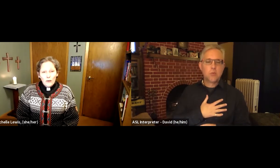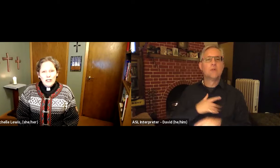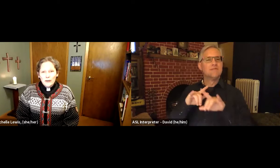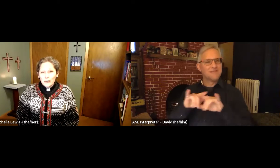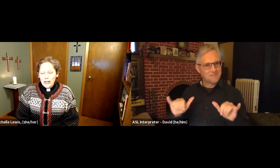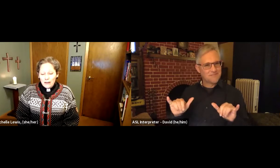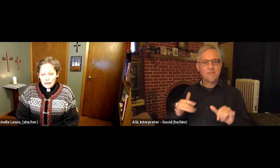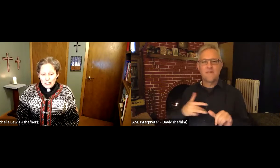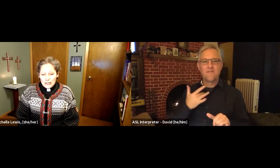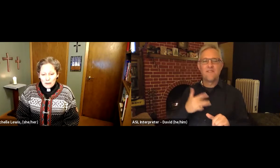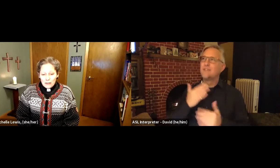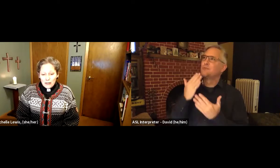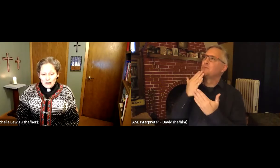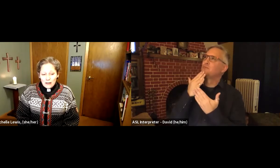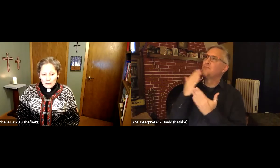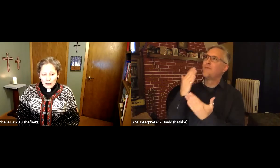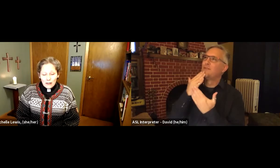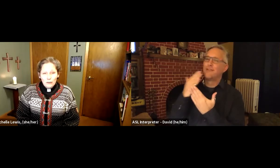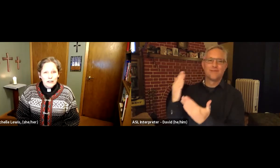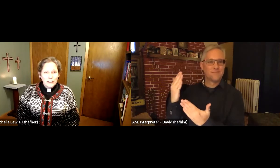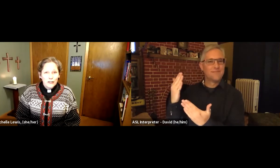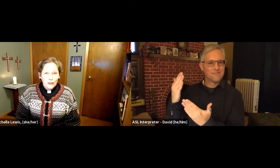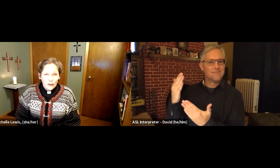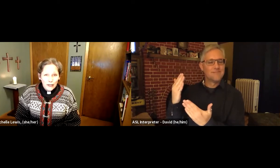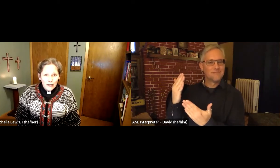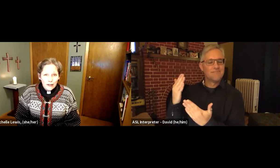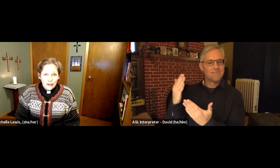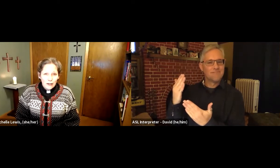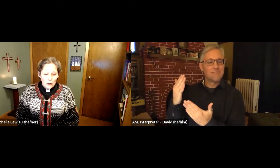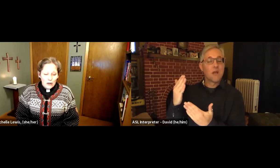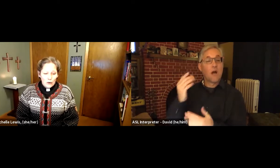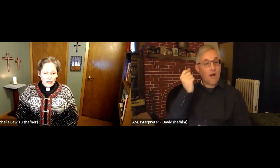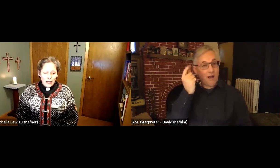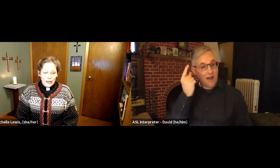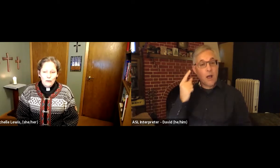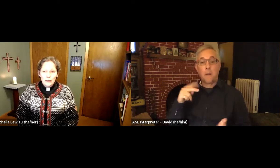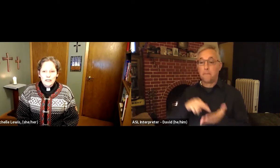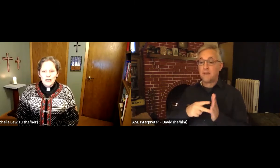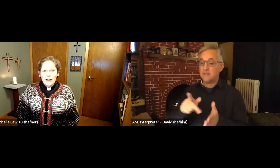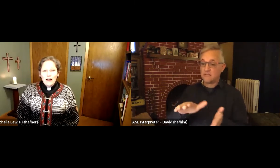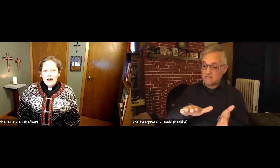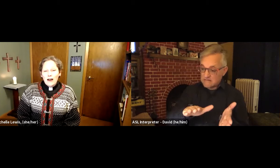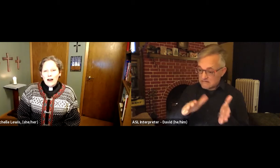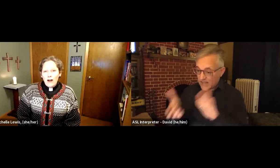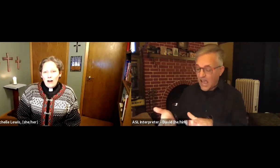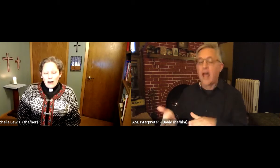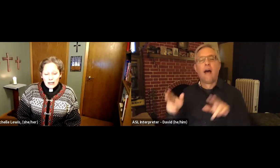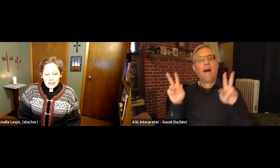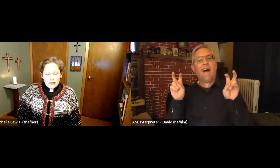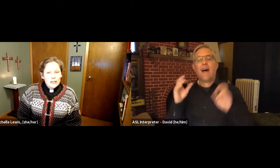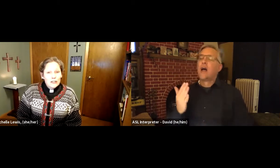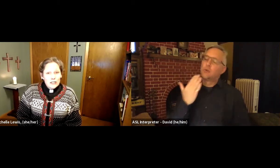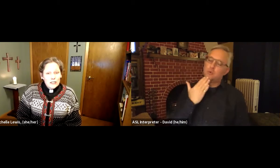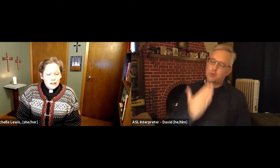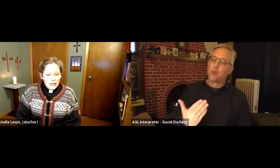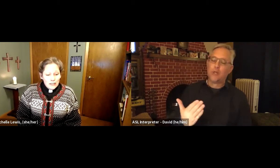And we don't have to accept that their death was good or that it was caused